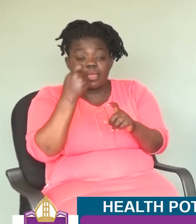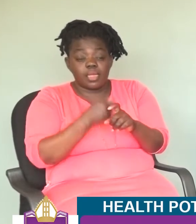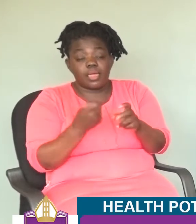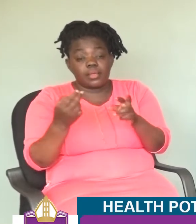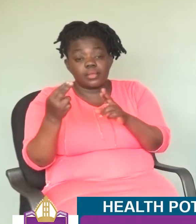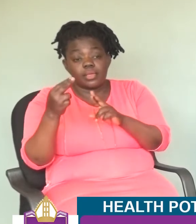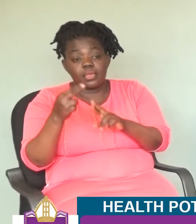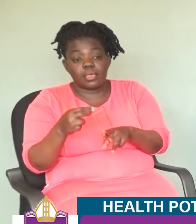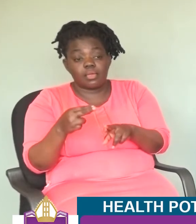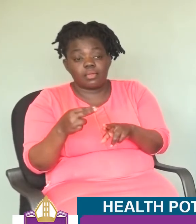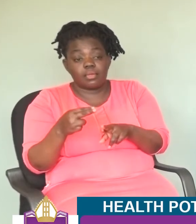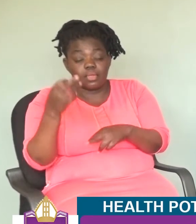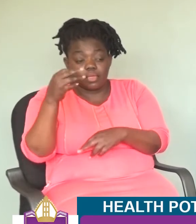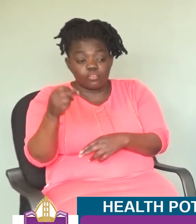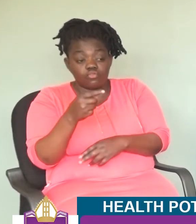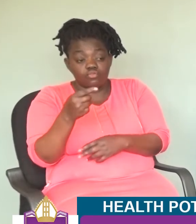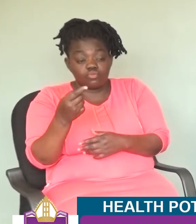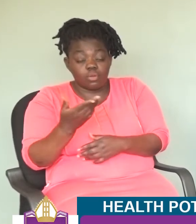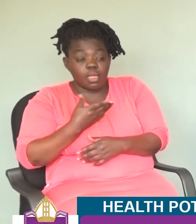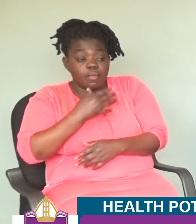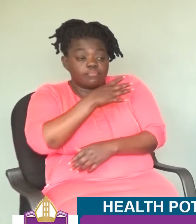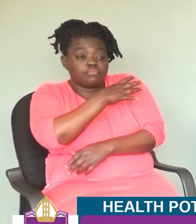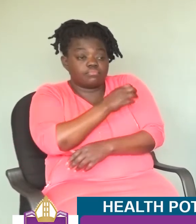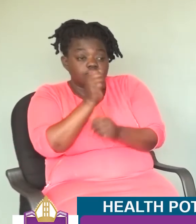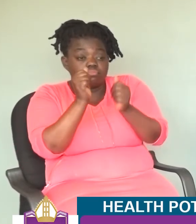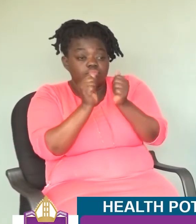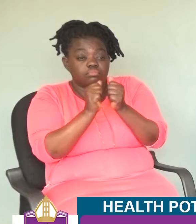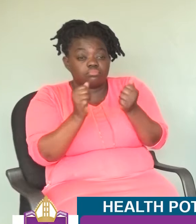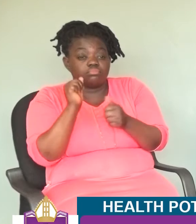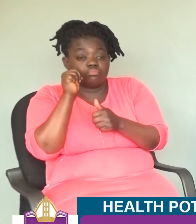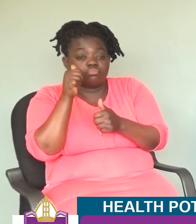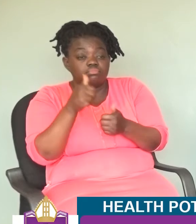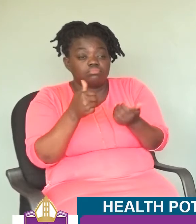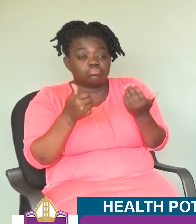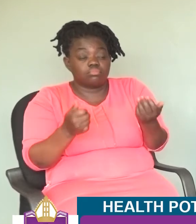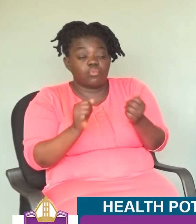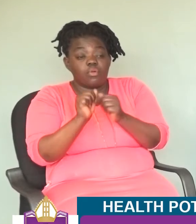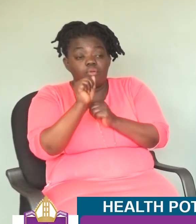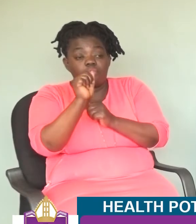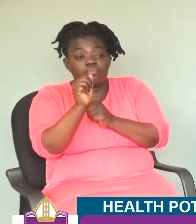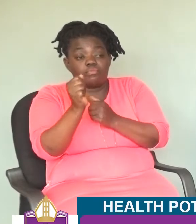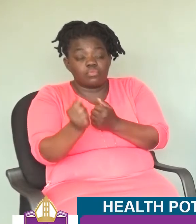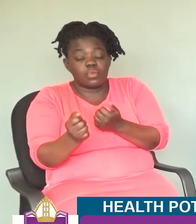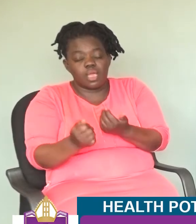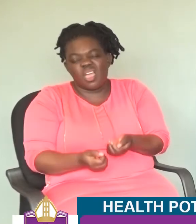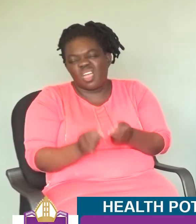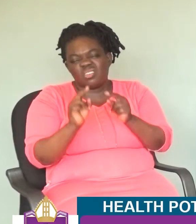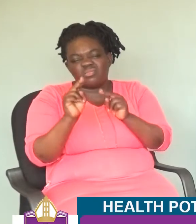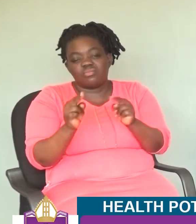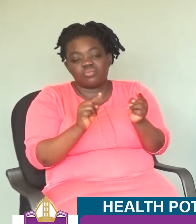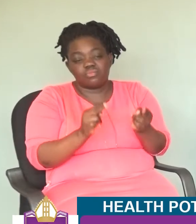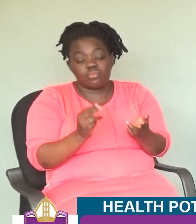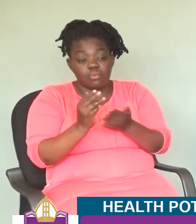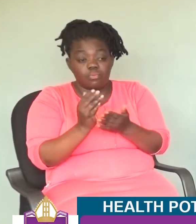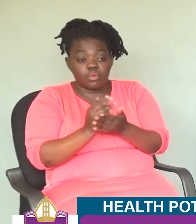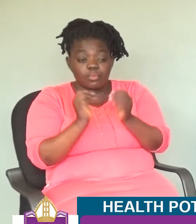happens is that if you who has got pressure 10, now tomorrow comes, you have pressure 15, that's abnormal. Because your